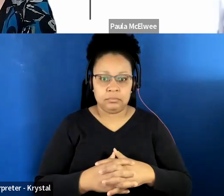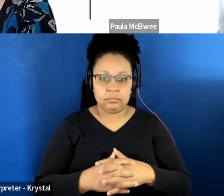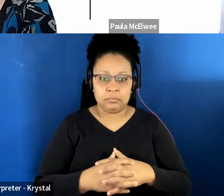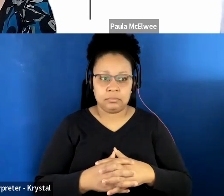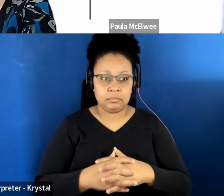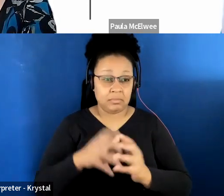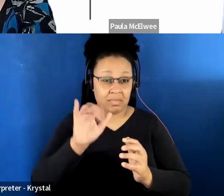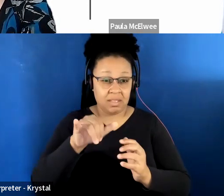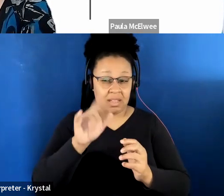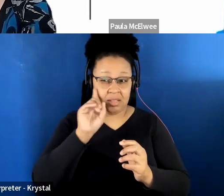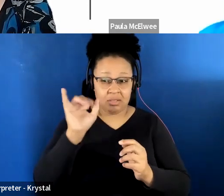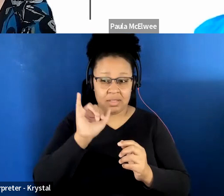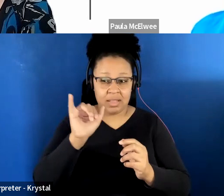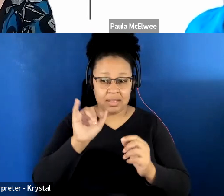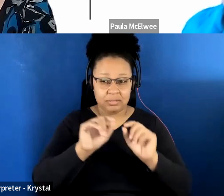Does that look like a screen?